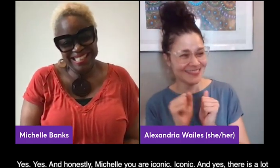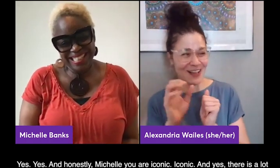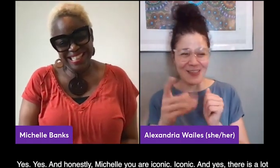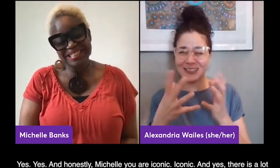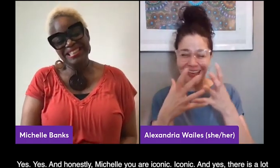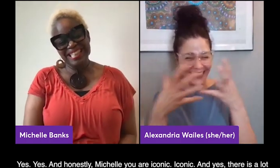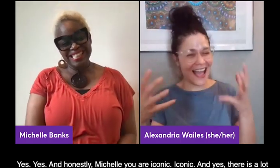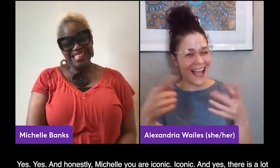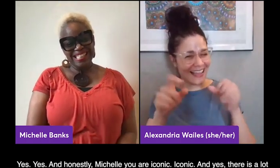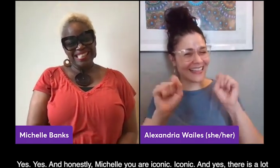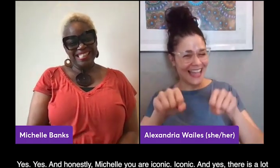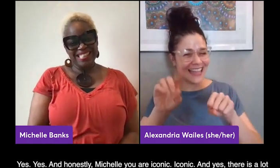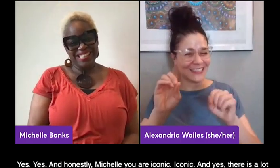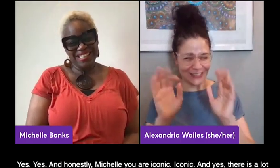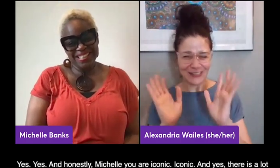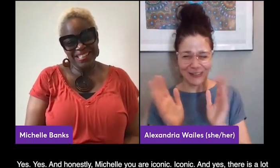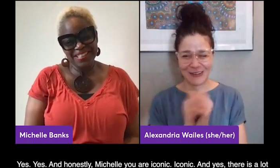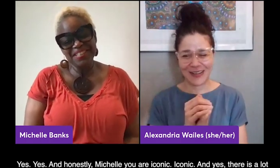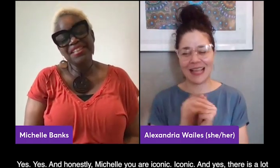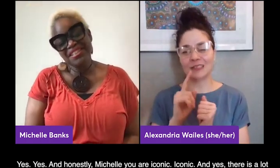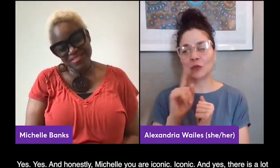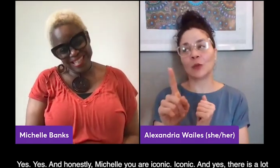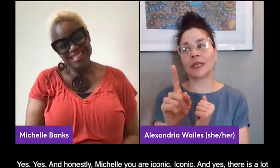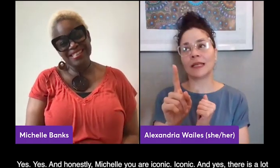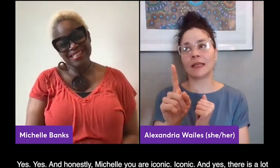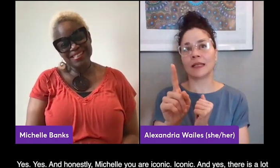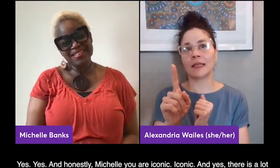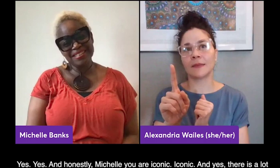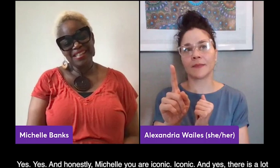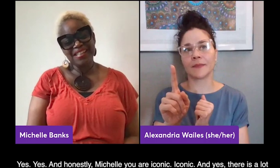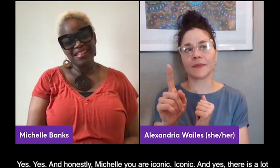Iconic. And yes, there is a lot we can do.